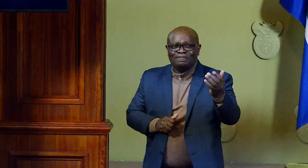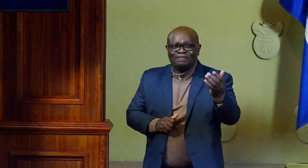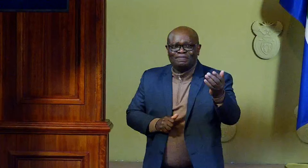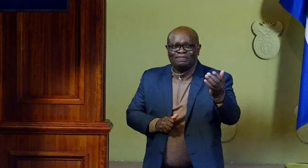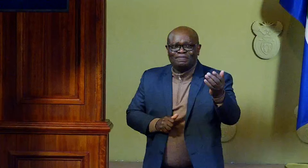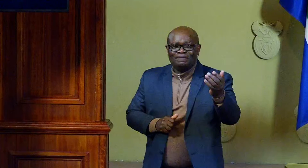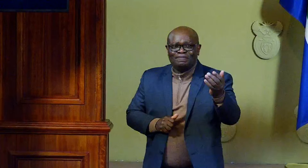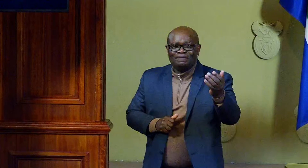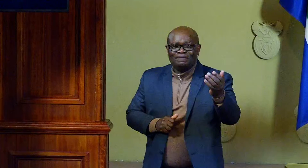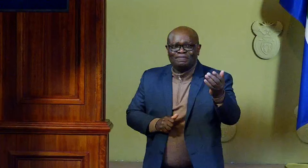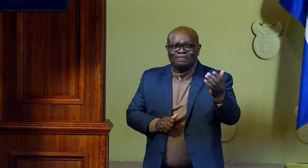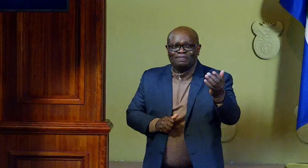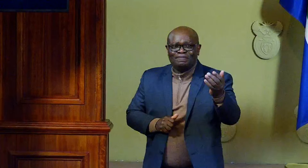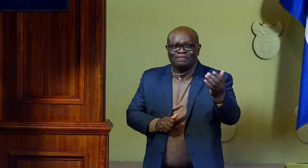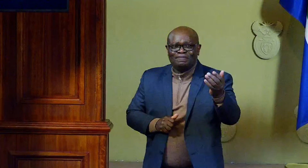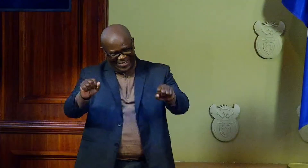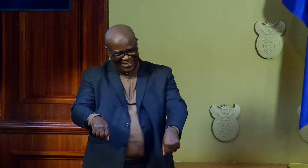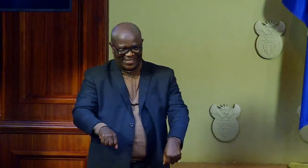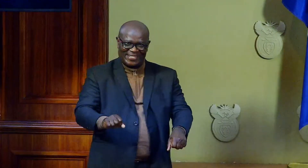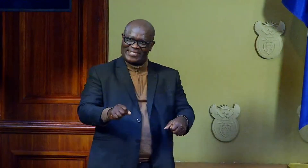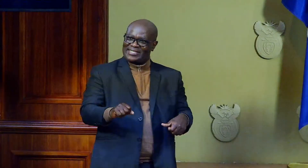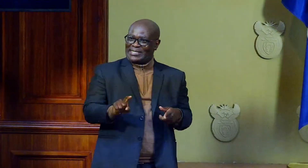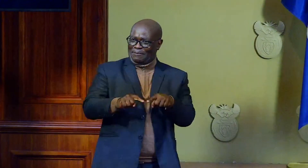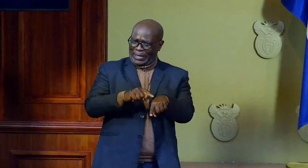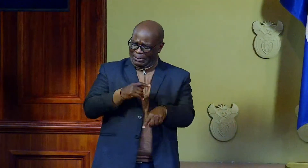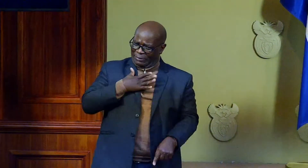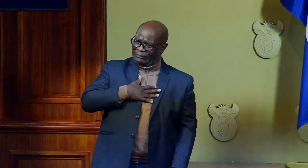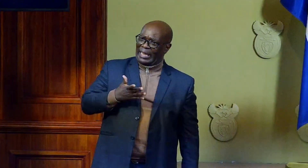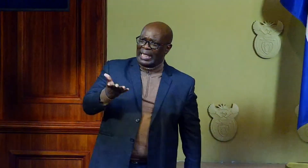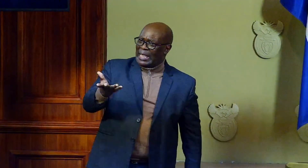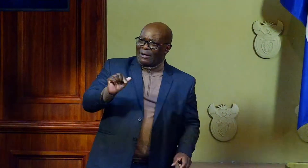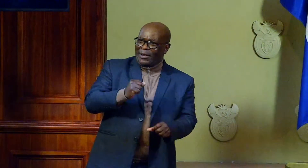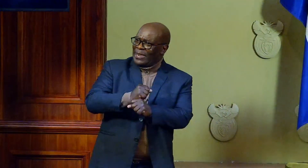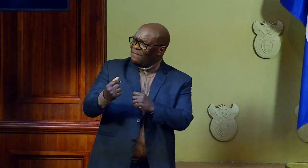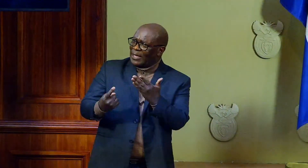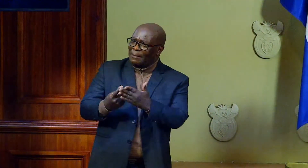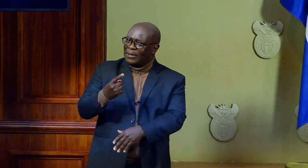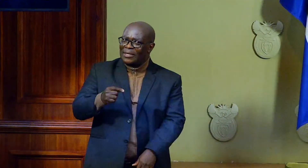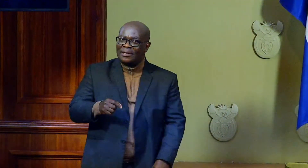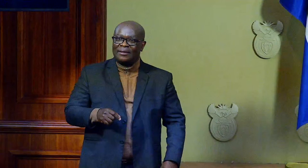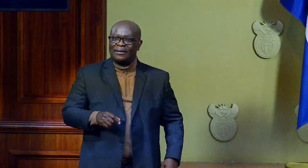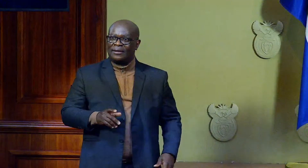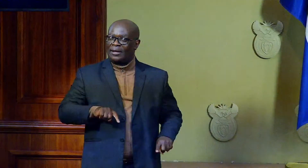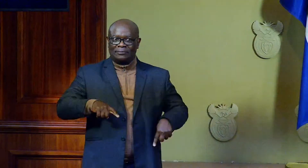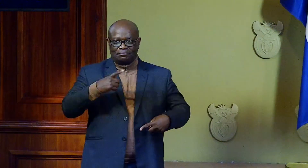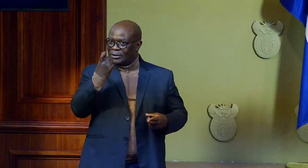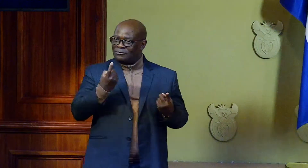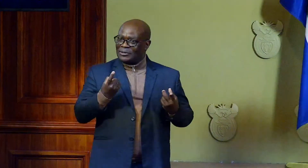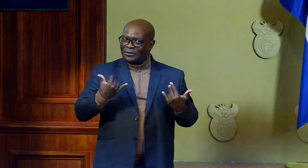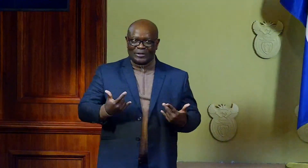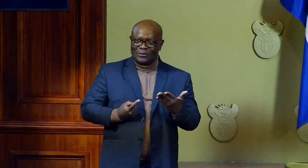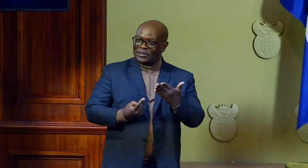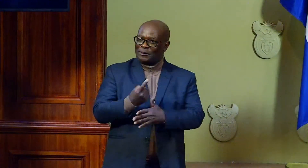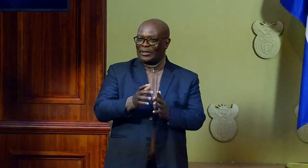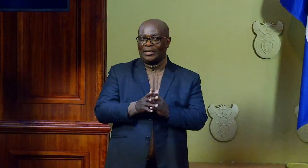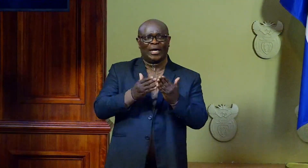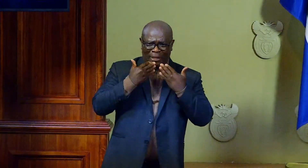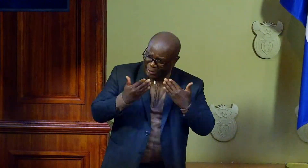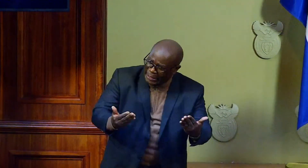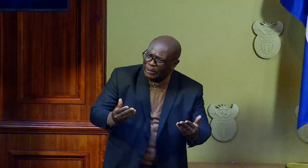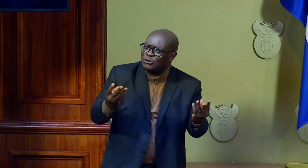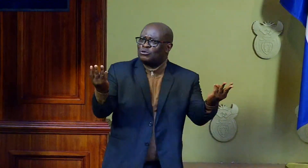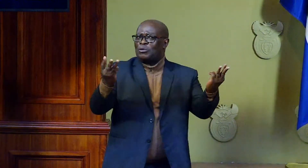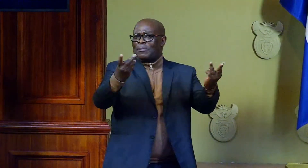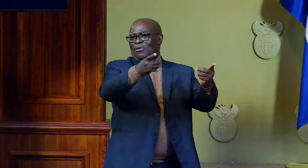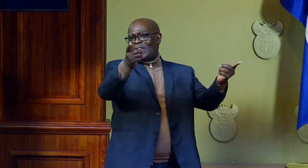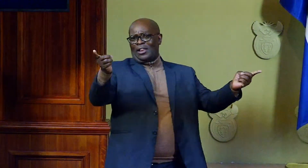Parliament. Well, we know that Parliament is a long process. Sometimes I feel like it will never happen. I don't believe